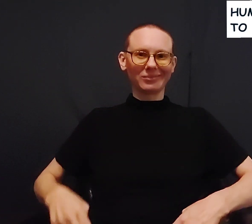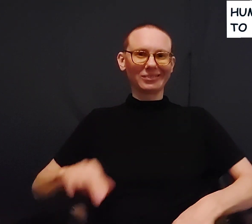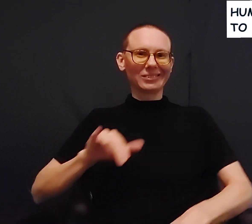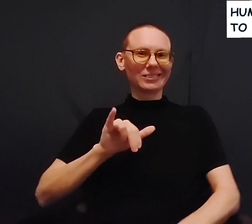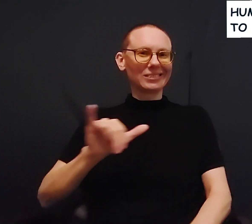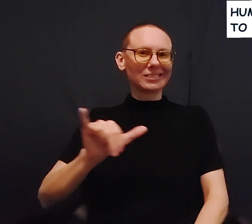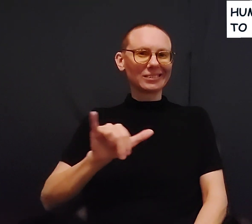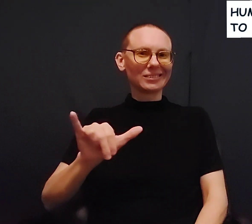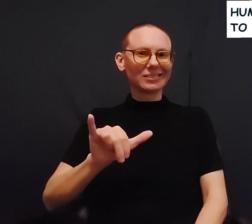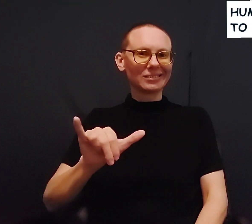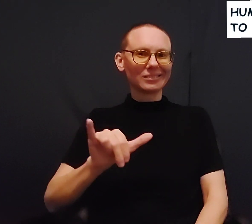human.